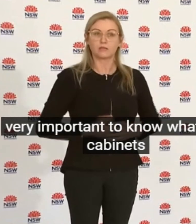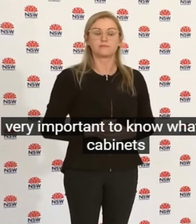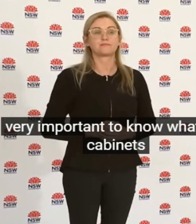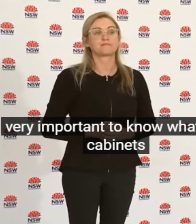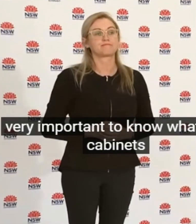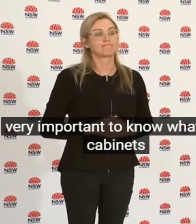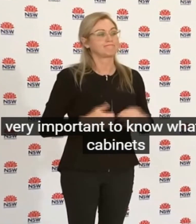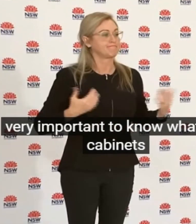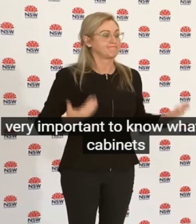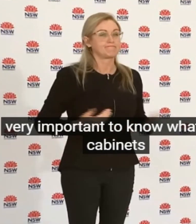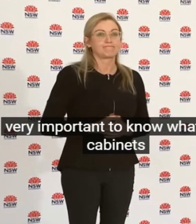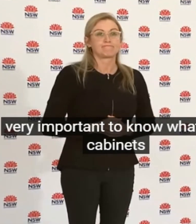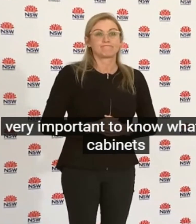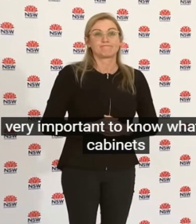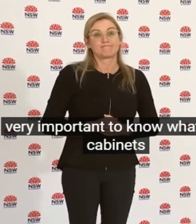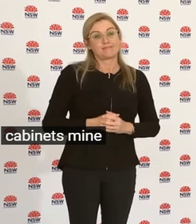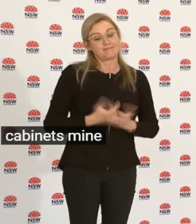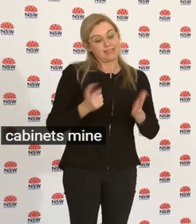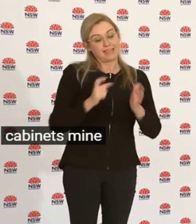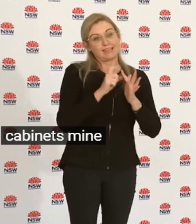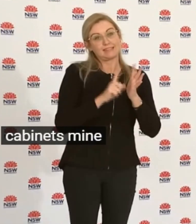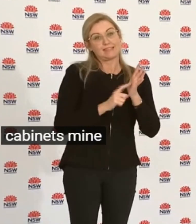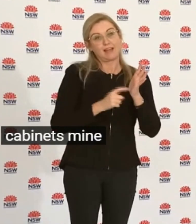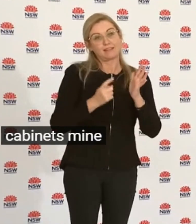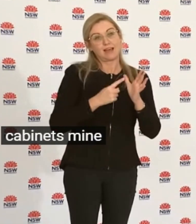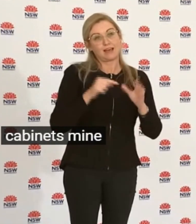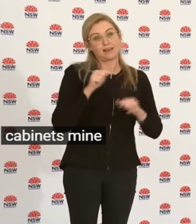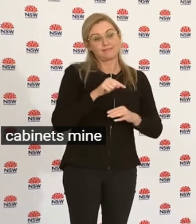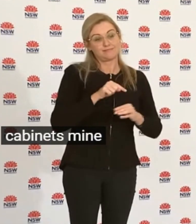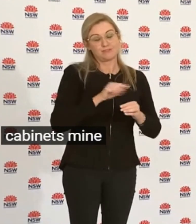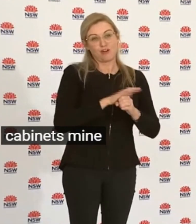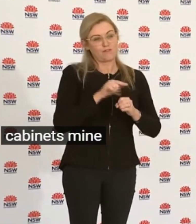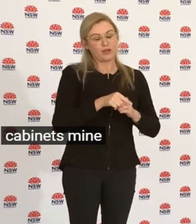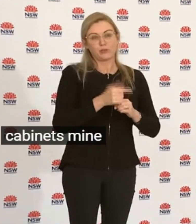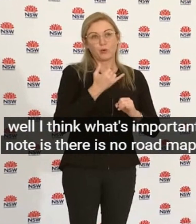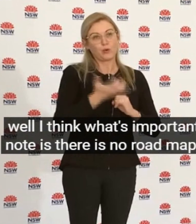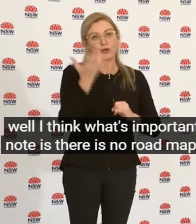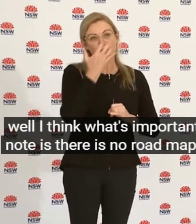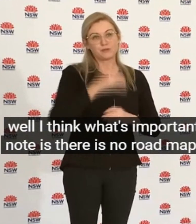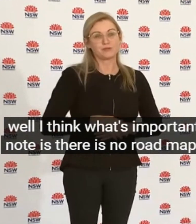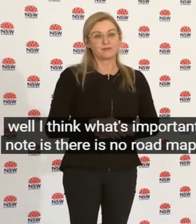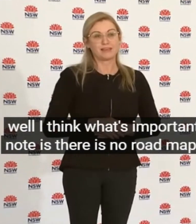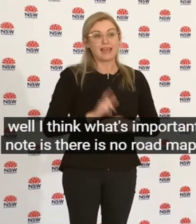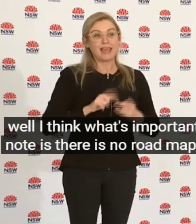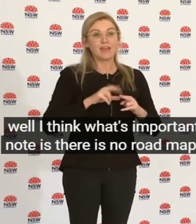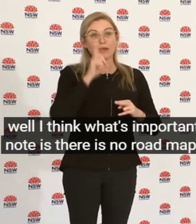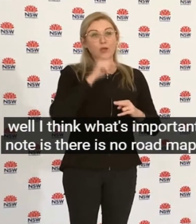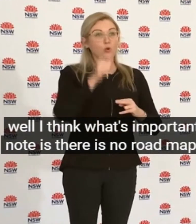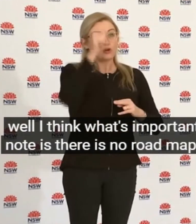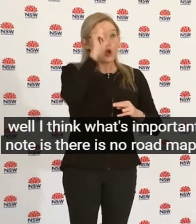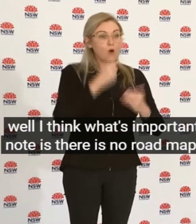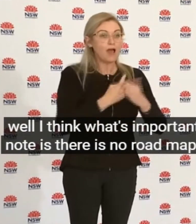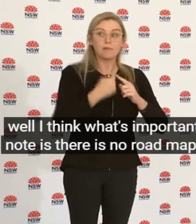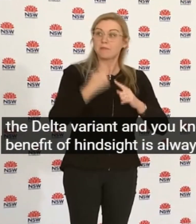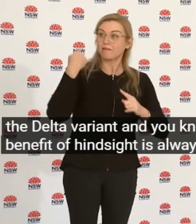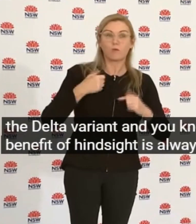no roadmap for the Delta variant. And, a benefit of hindsight is always a great thing to have, but, other states might be facing